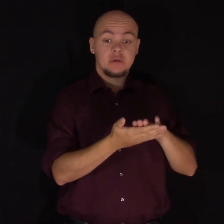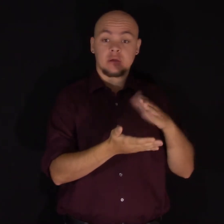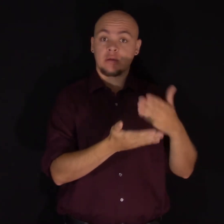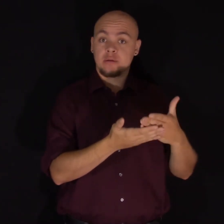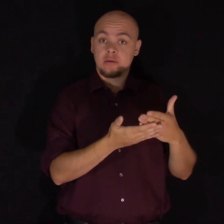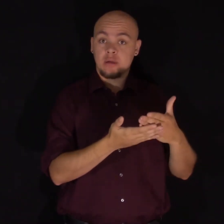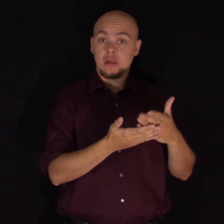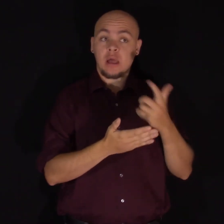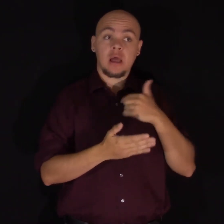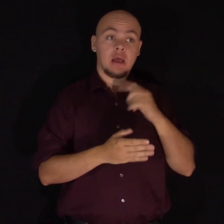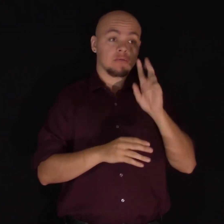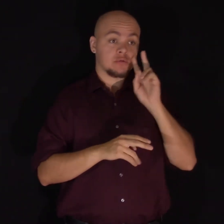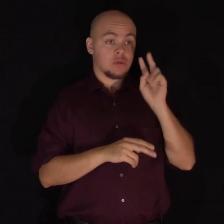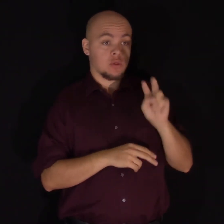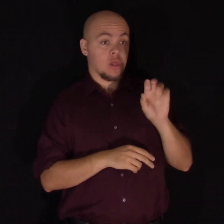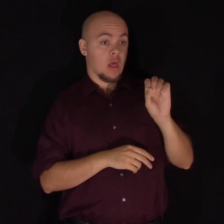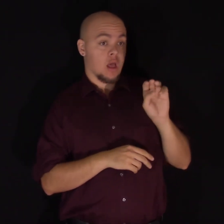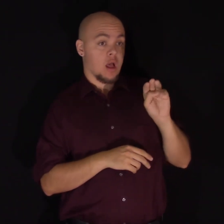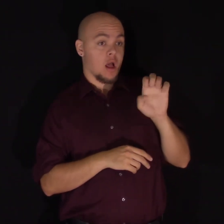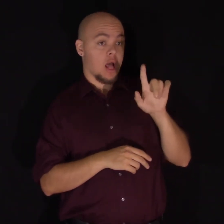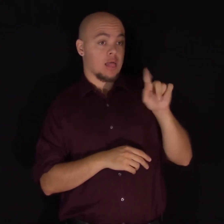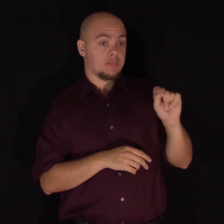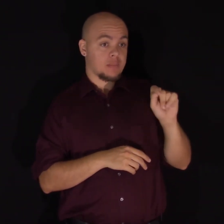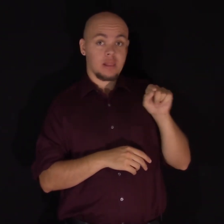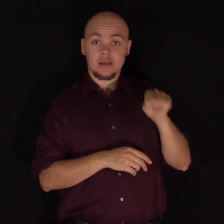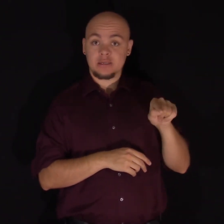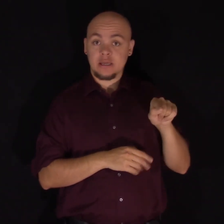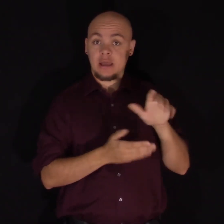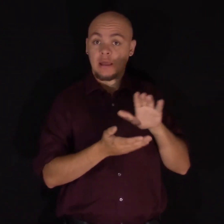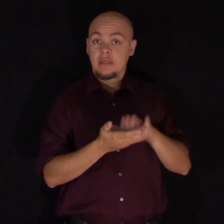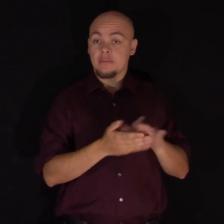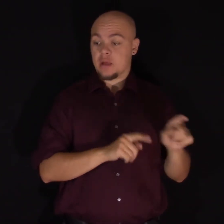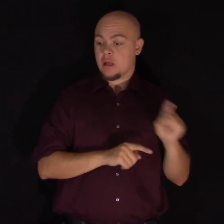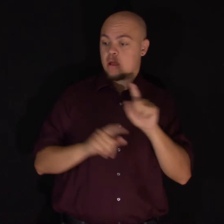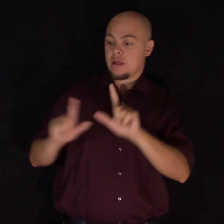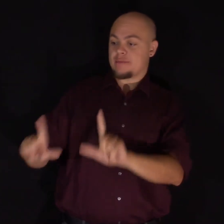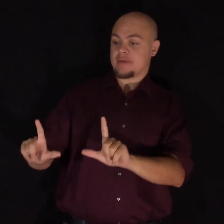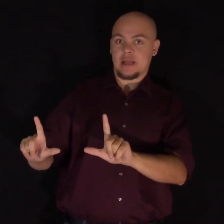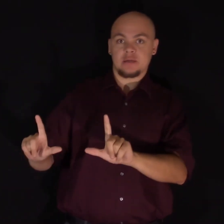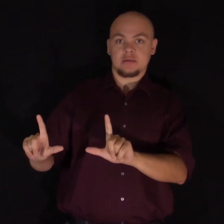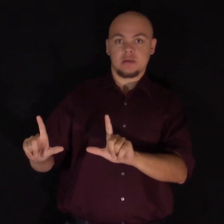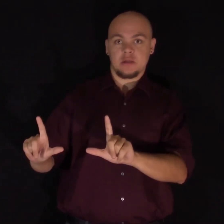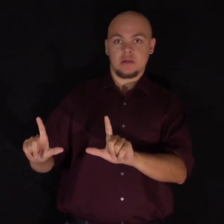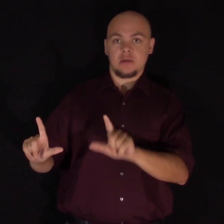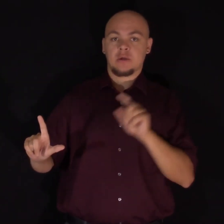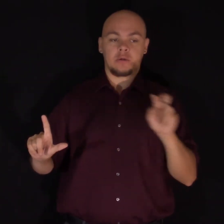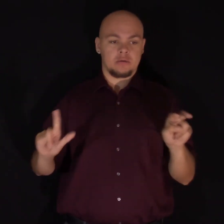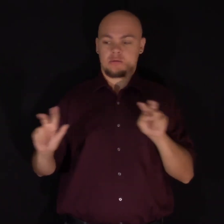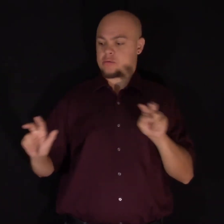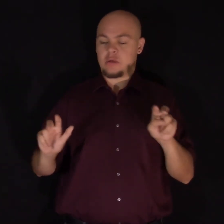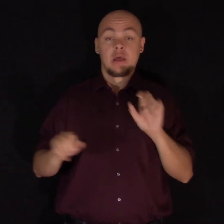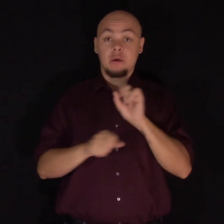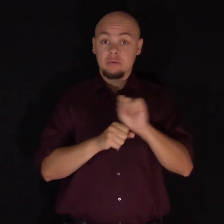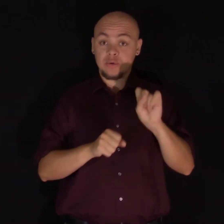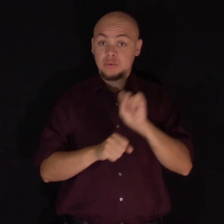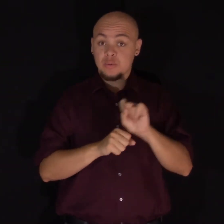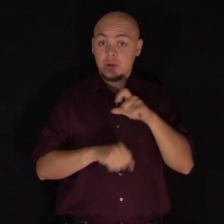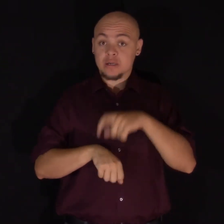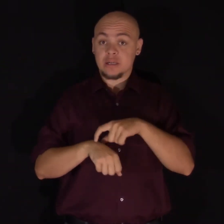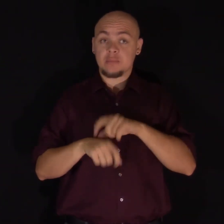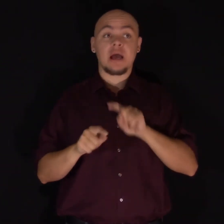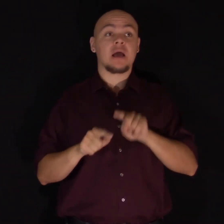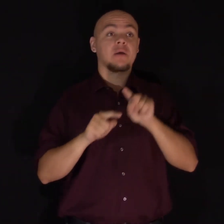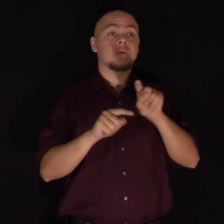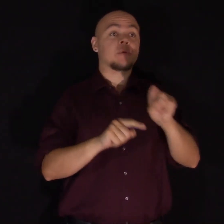the omelet in the pan, was the iPad that was right next to the oven. And then it was time to do some work. And so I went